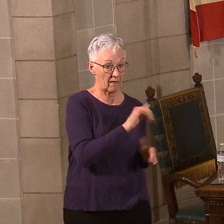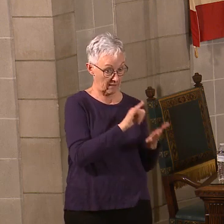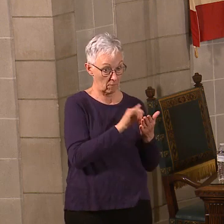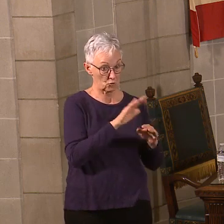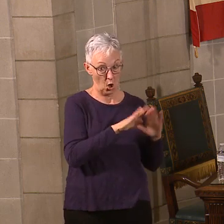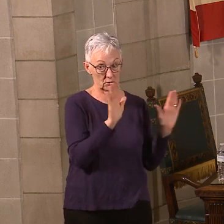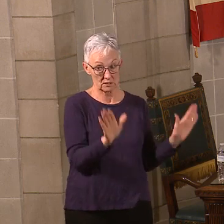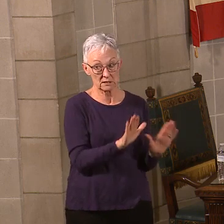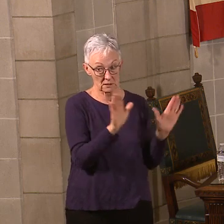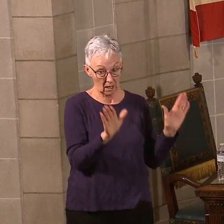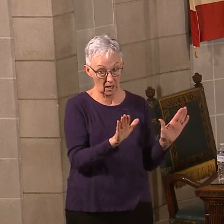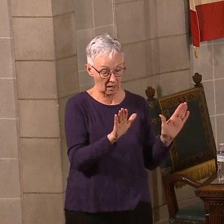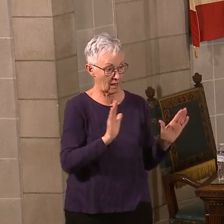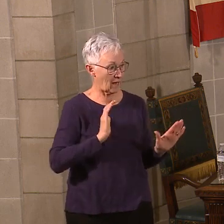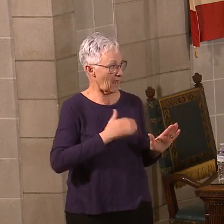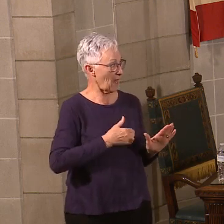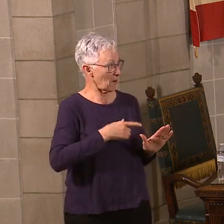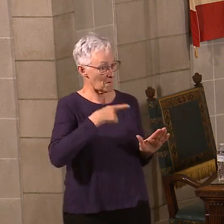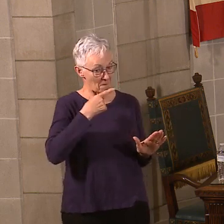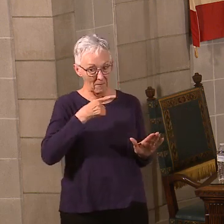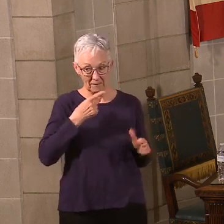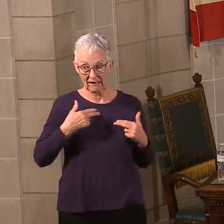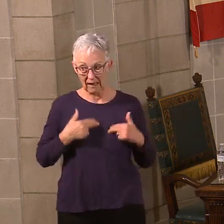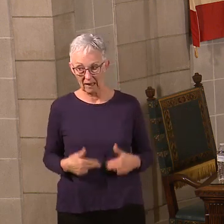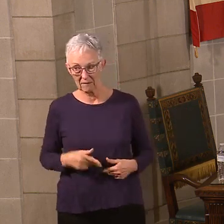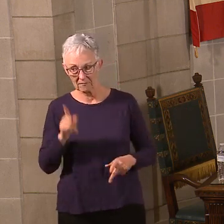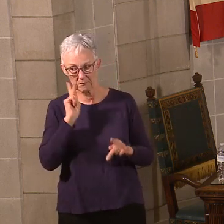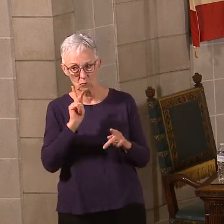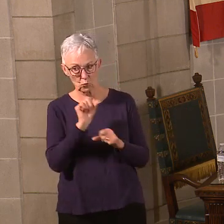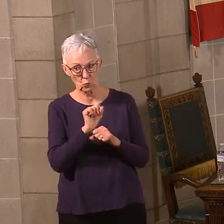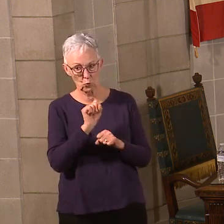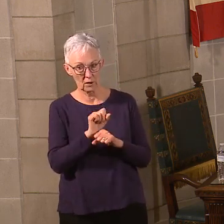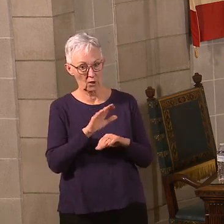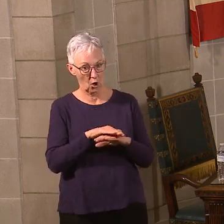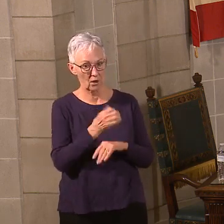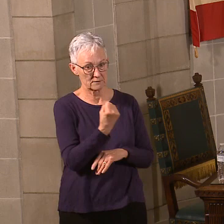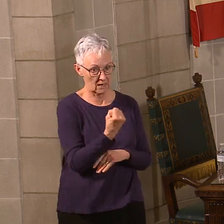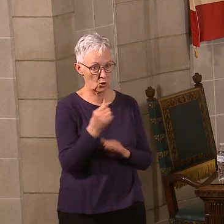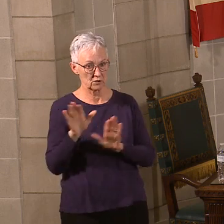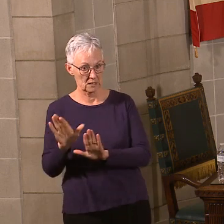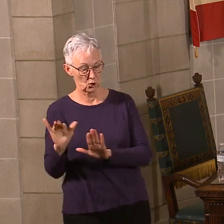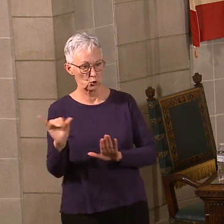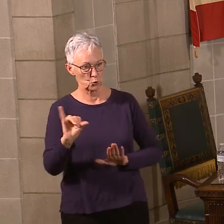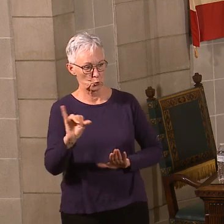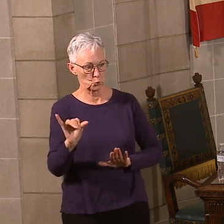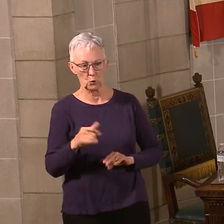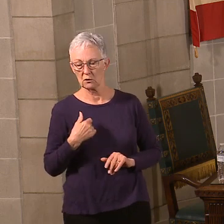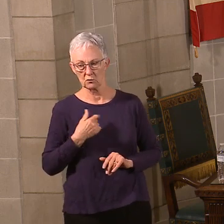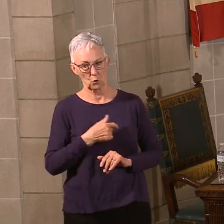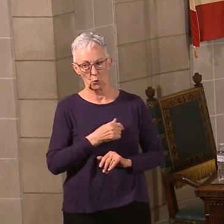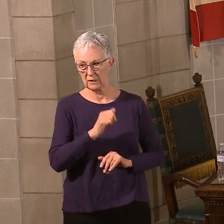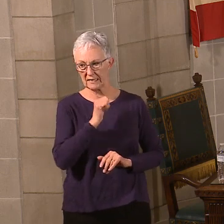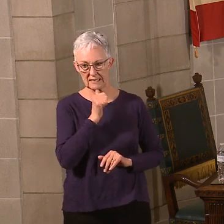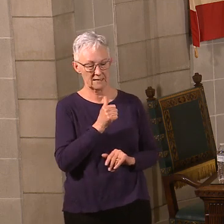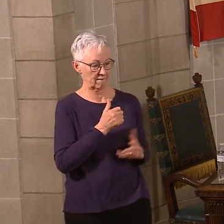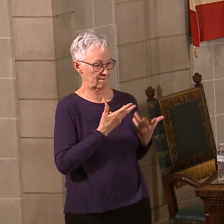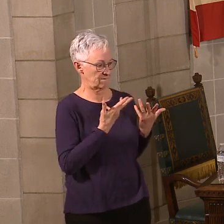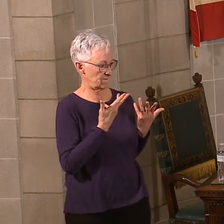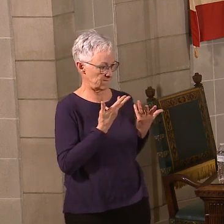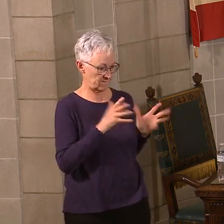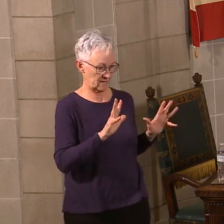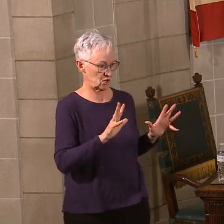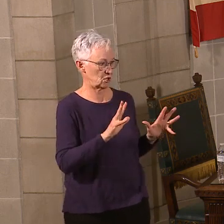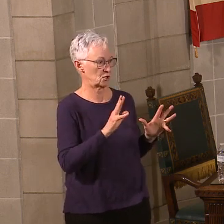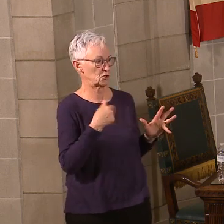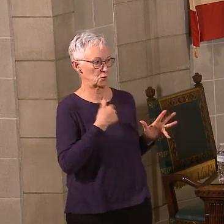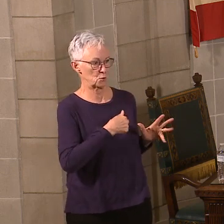officials are working on the weekends too. We didn't get around to planning that until we finished up what we were doing at the YRTC and then rolled